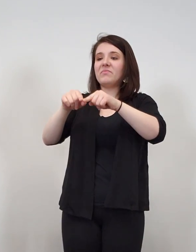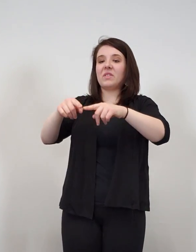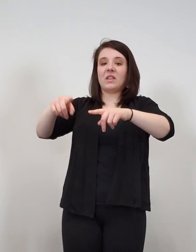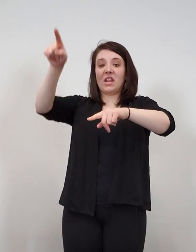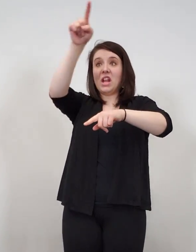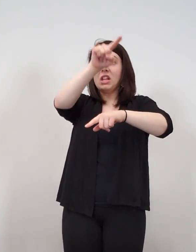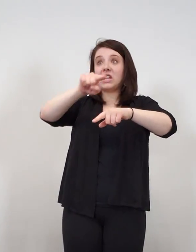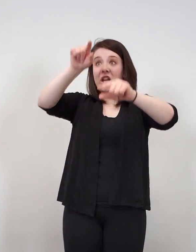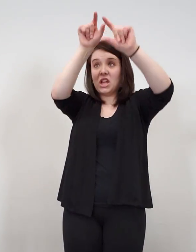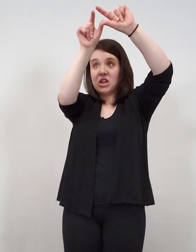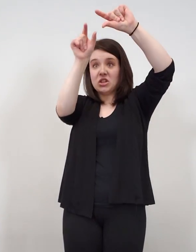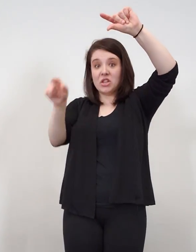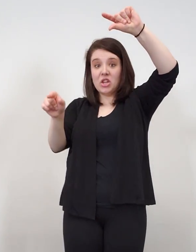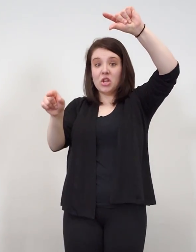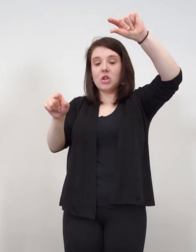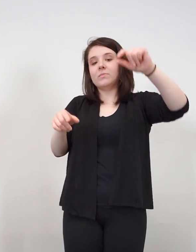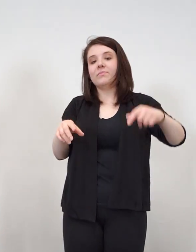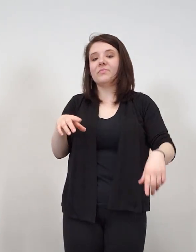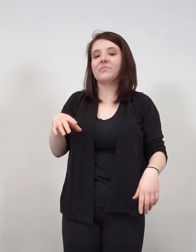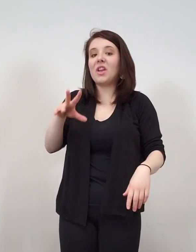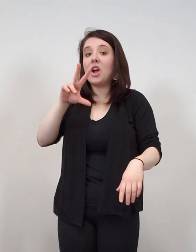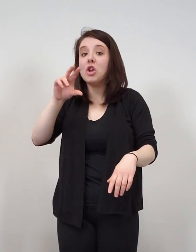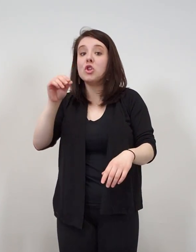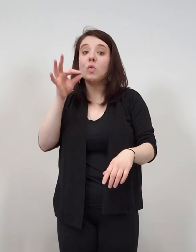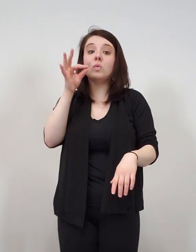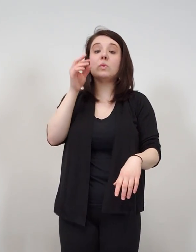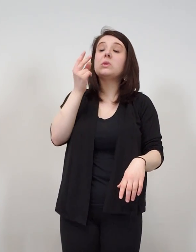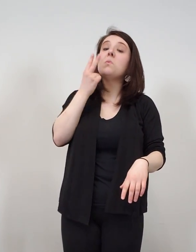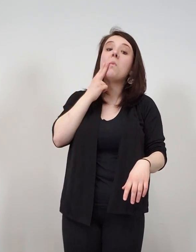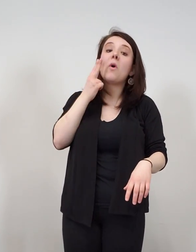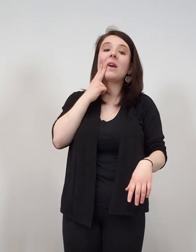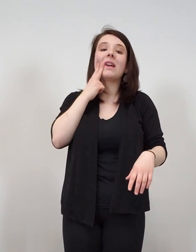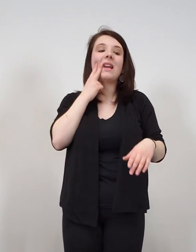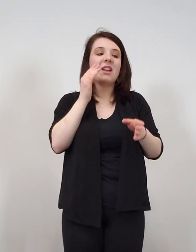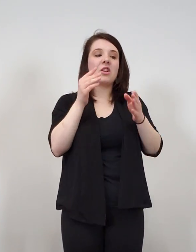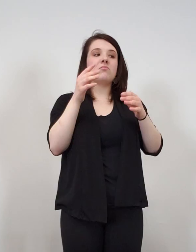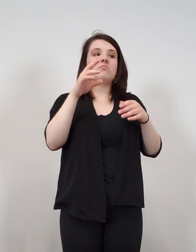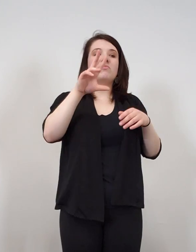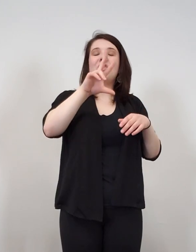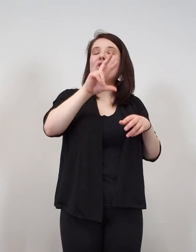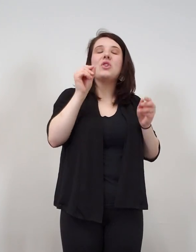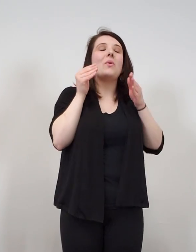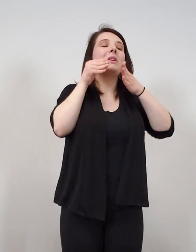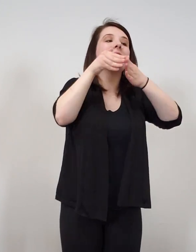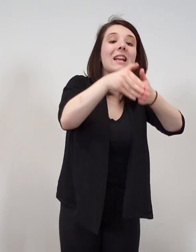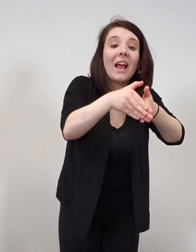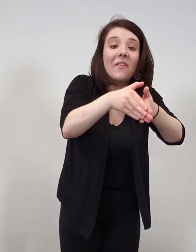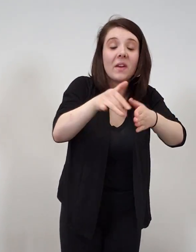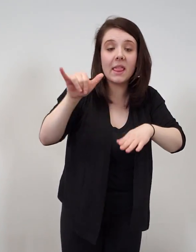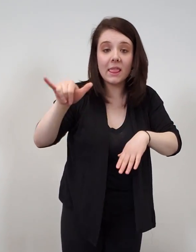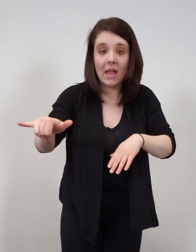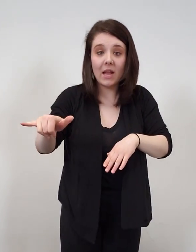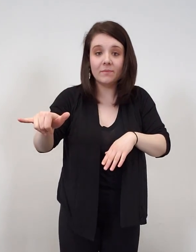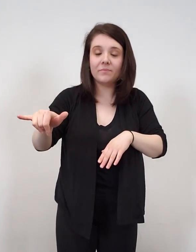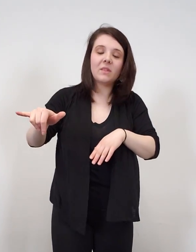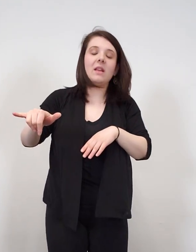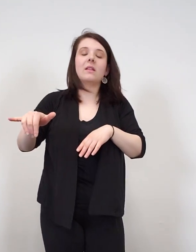the top, the president, to your grandma, have to follow the same laws. That keeps anyone from becoming a